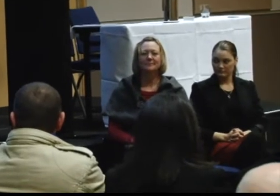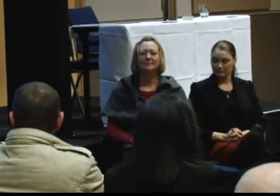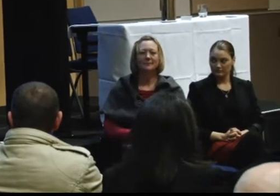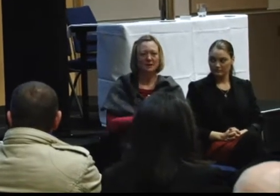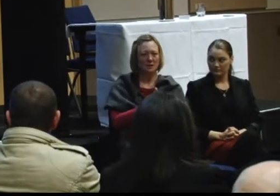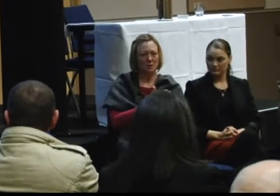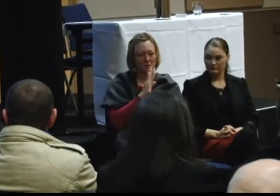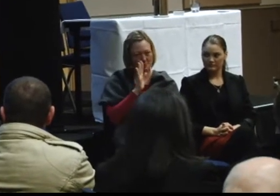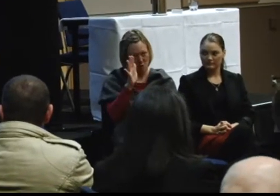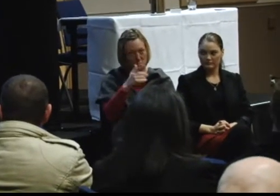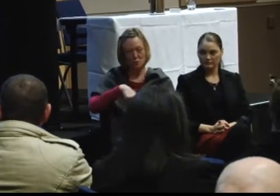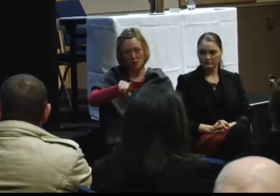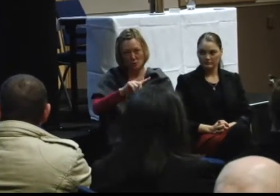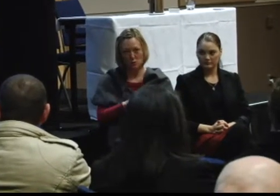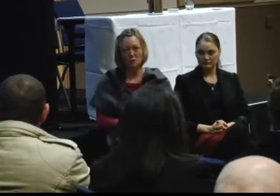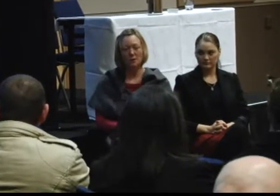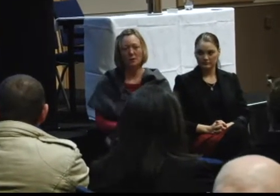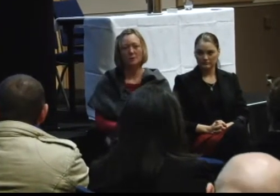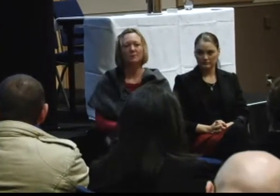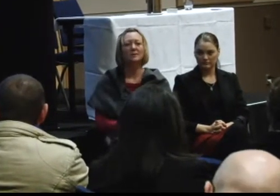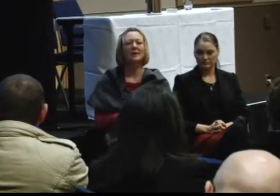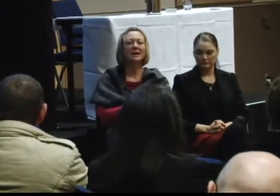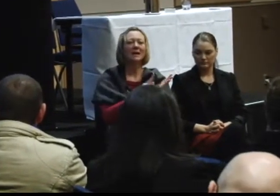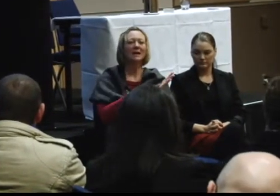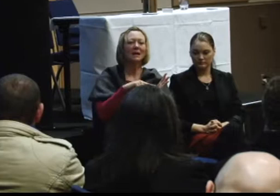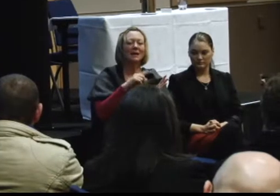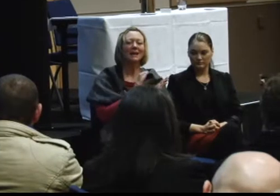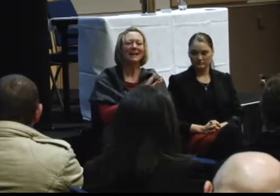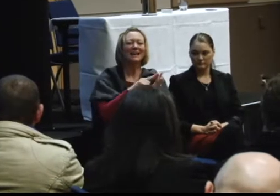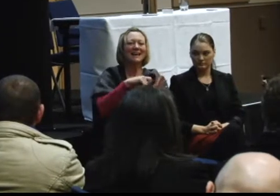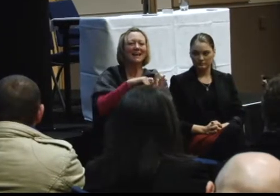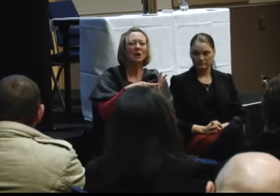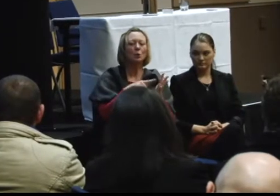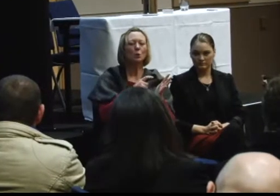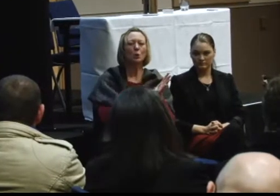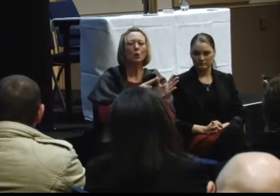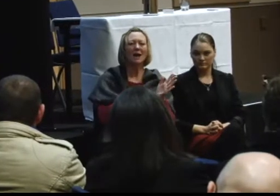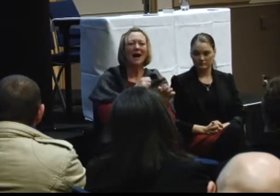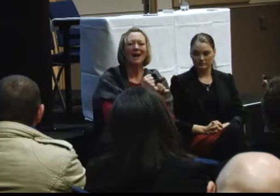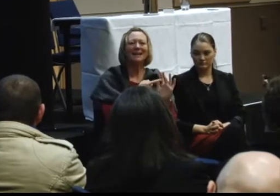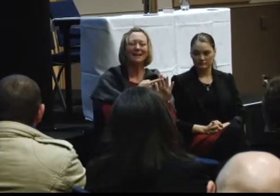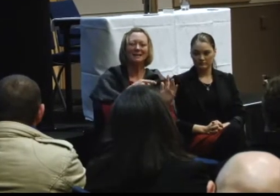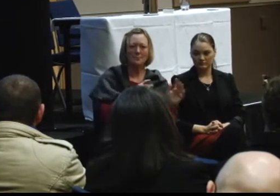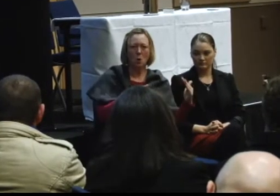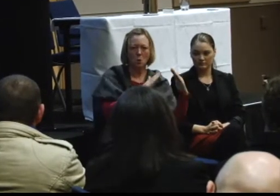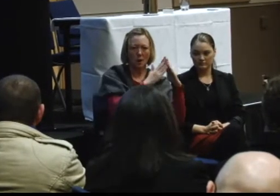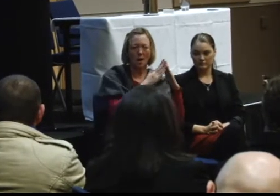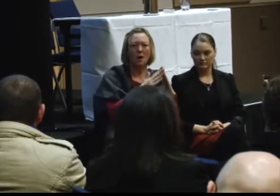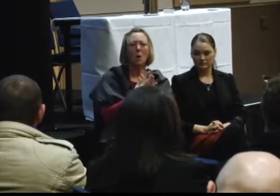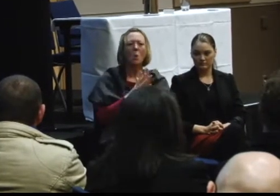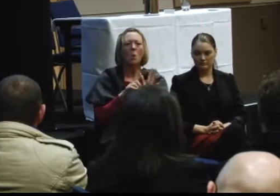Tuatahi mihinui ki a tātou katoa, kuhikurangi te maunga, ko Waipu te awa, ko Ngāti Plau te iwi, ko Kath Tawhiwhirangi